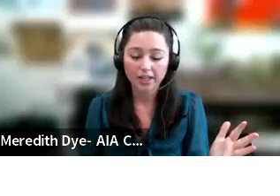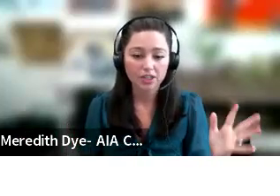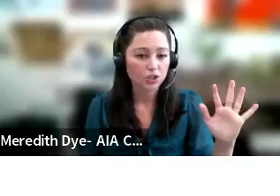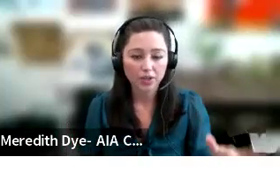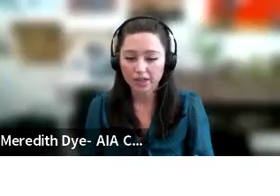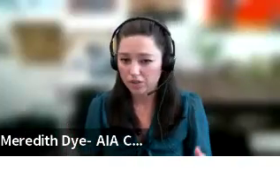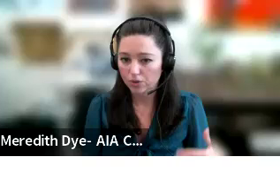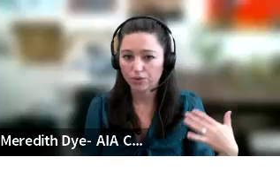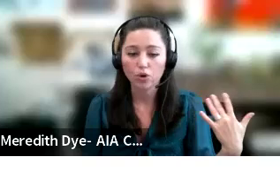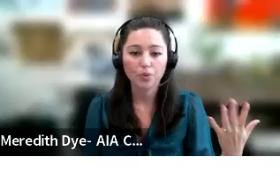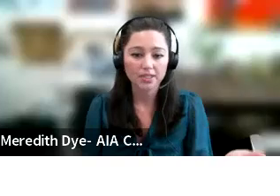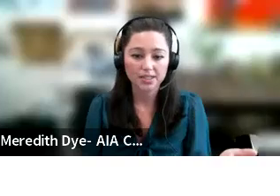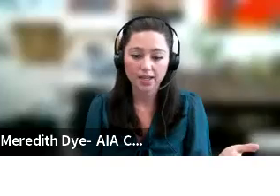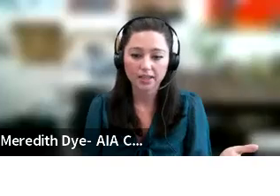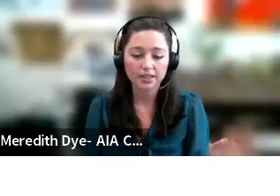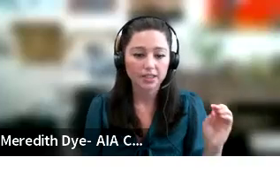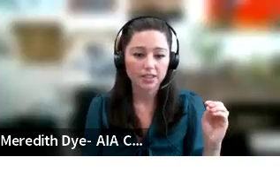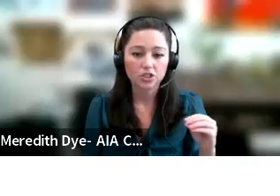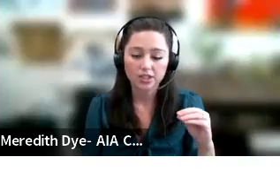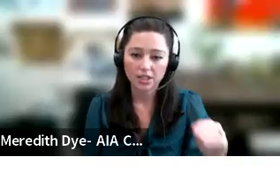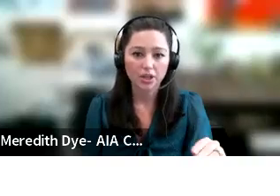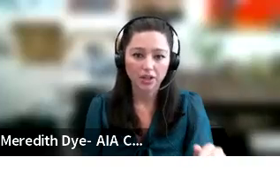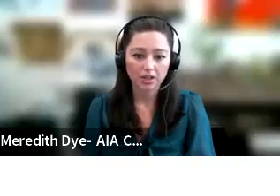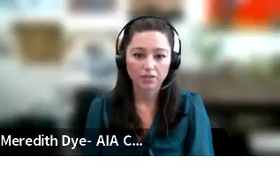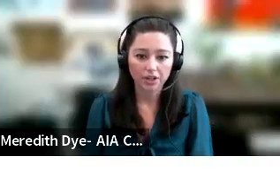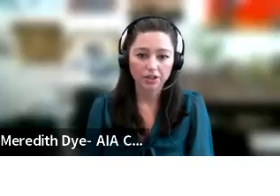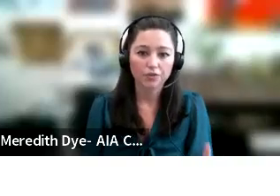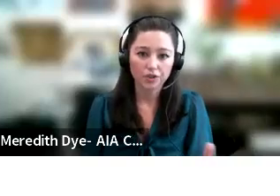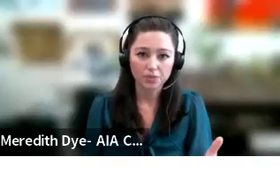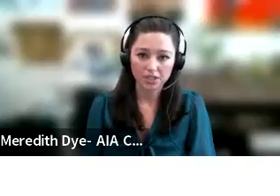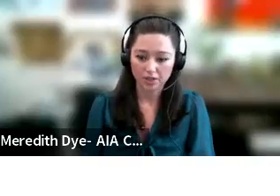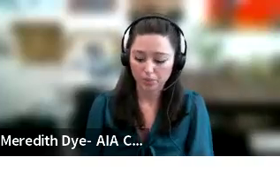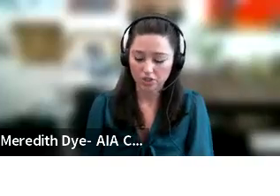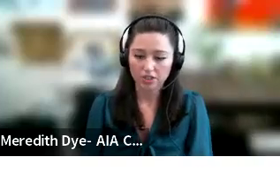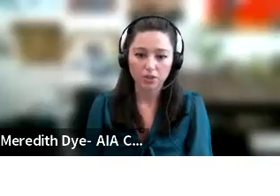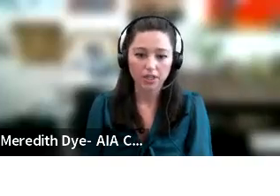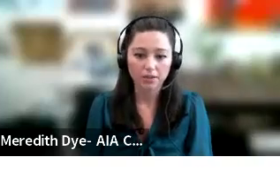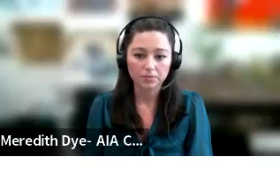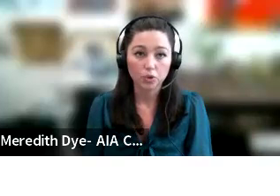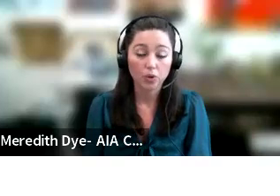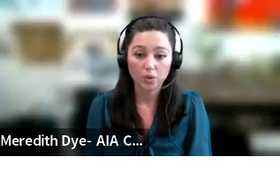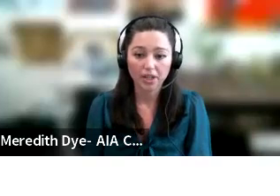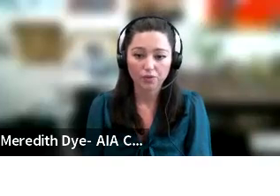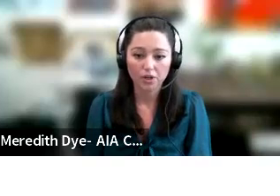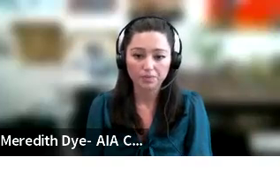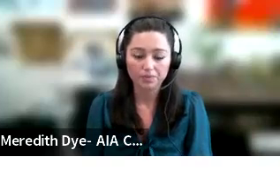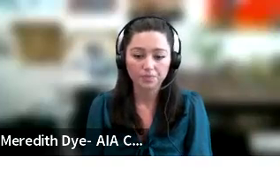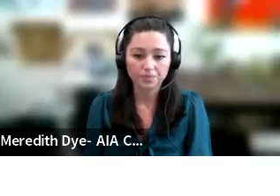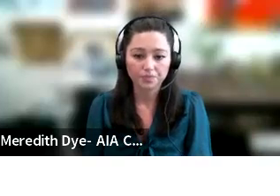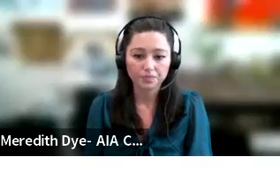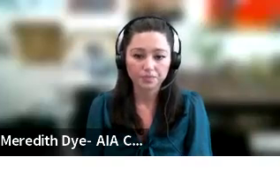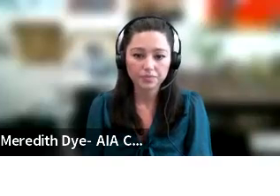previously applied, you don't have to go through the whole process again. Just email that cover letter for the specific project you like or want to apply